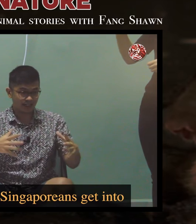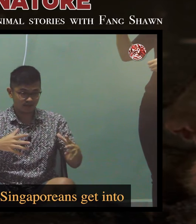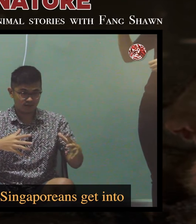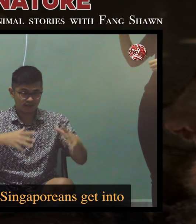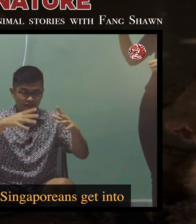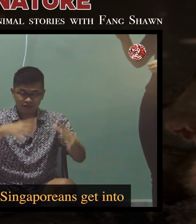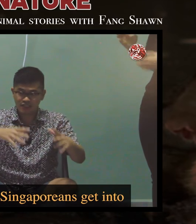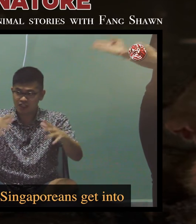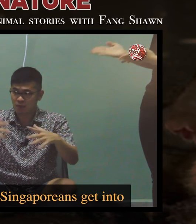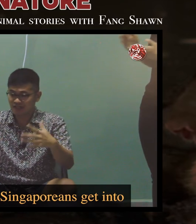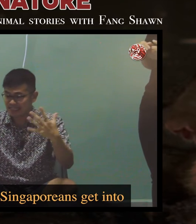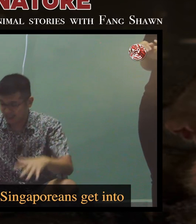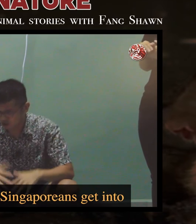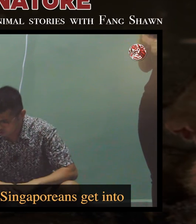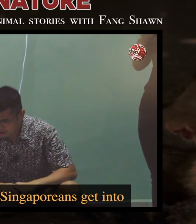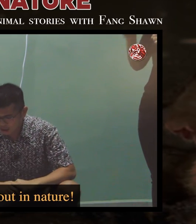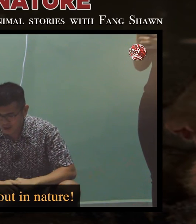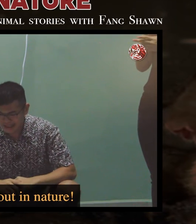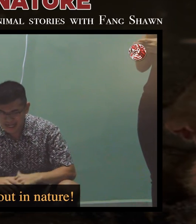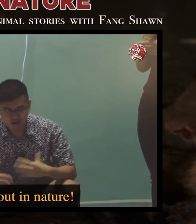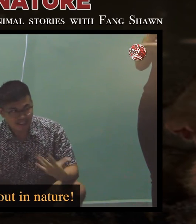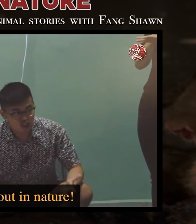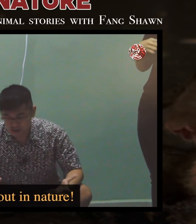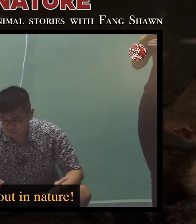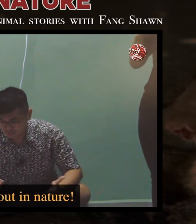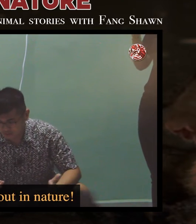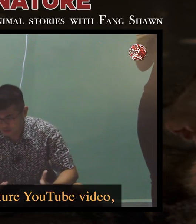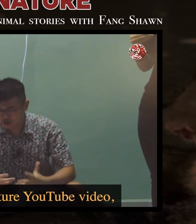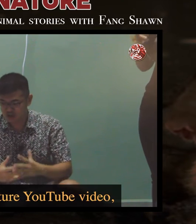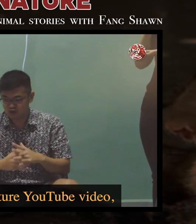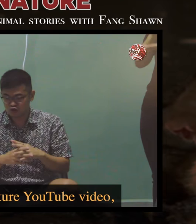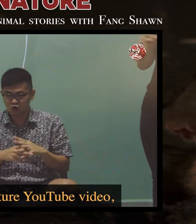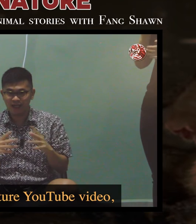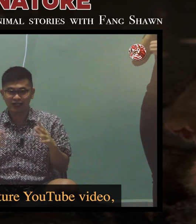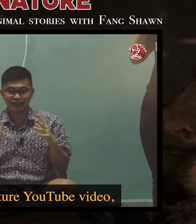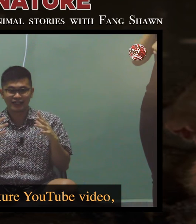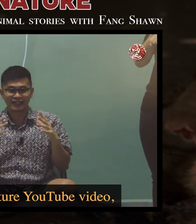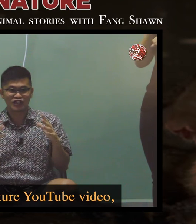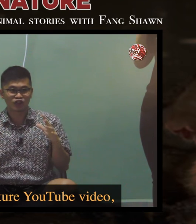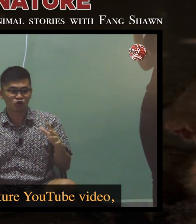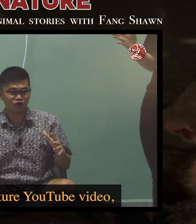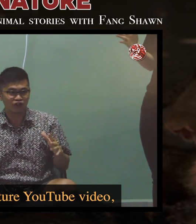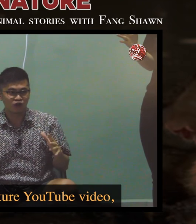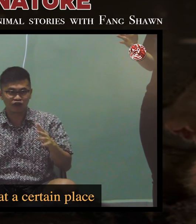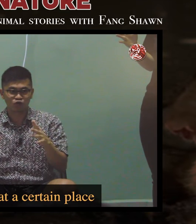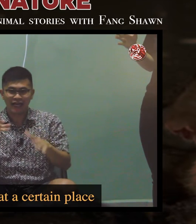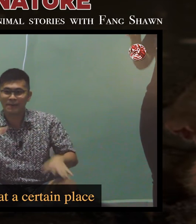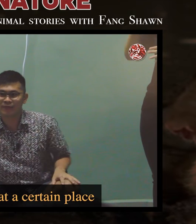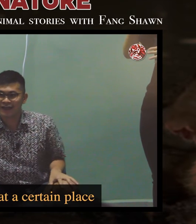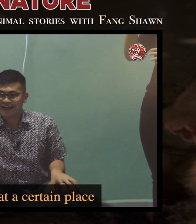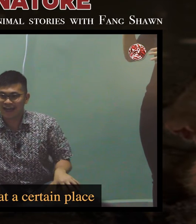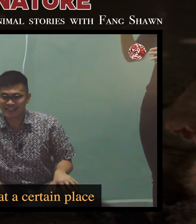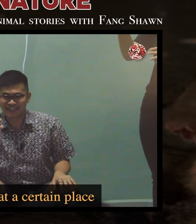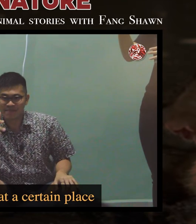the antics that I've seen Singaporeans get into when they're out in nature, right? Because to make a nature YouTube video, you need to